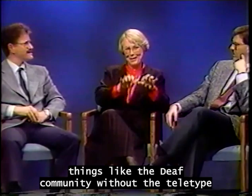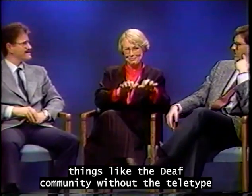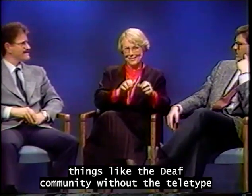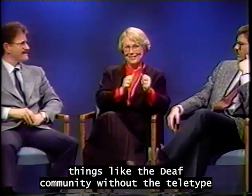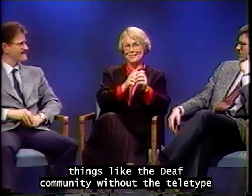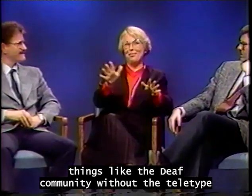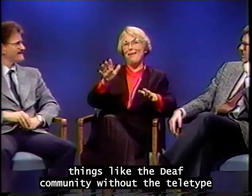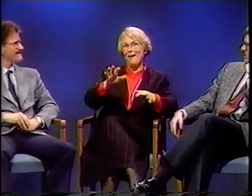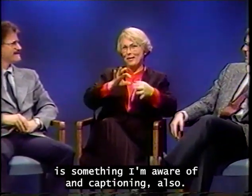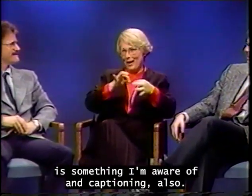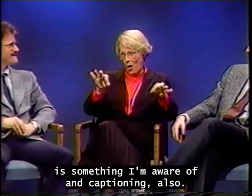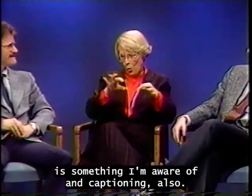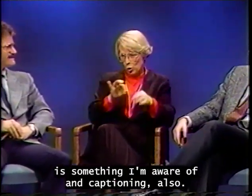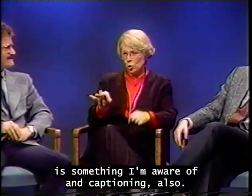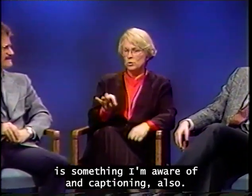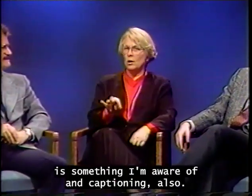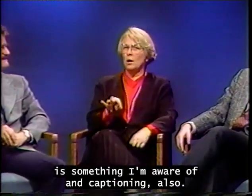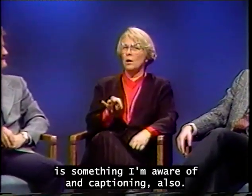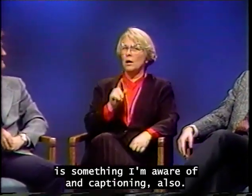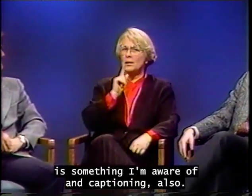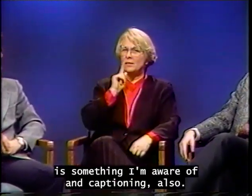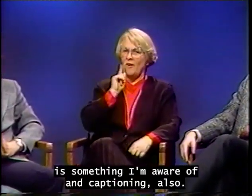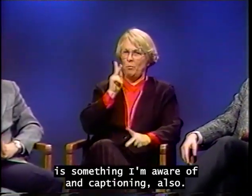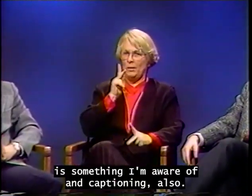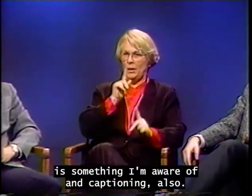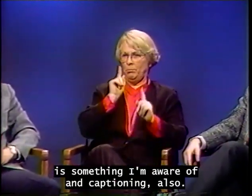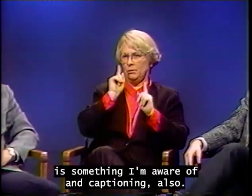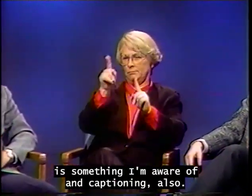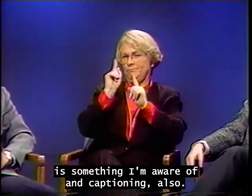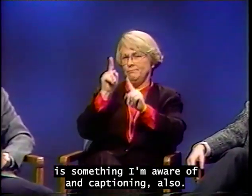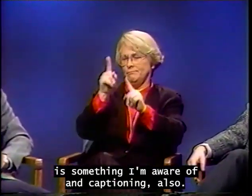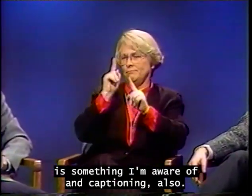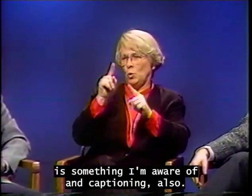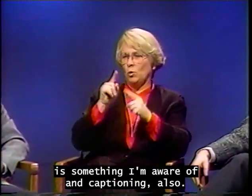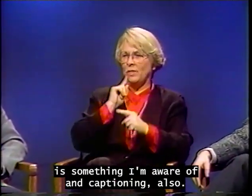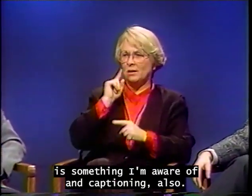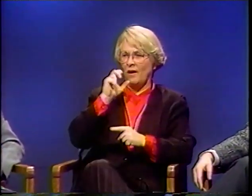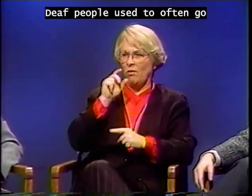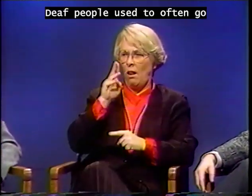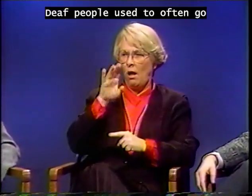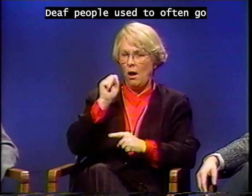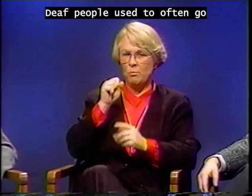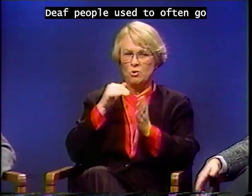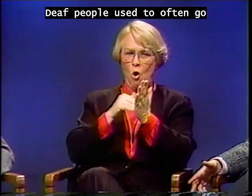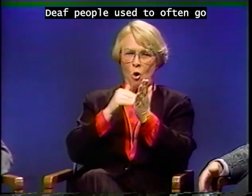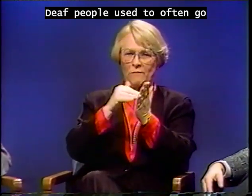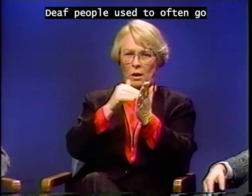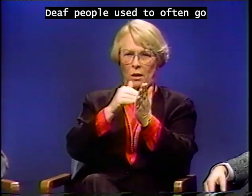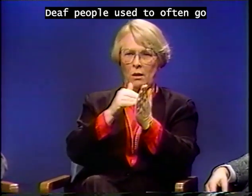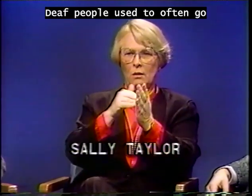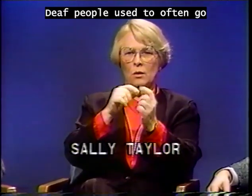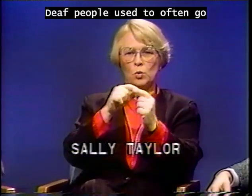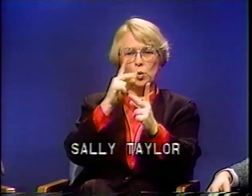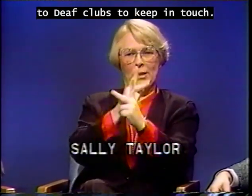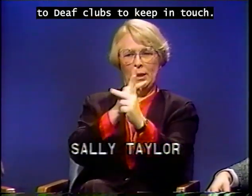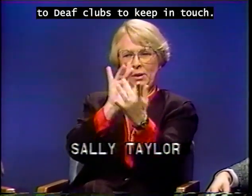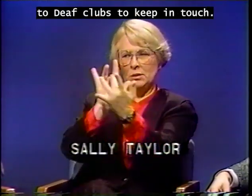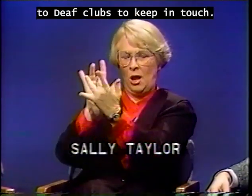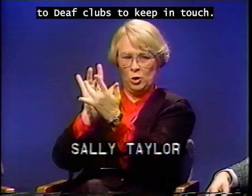the teletype is something I'm aware of, and captioning also. Deaf people used to often go to deaf